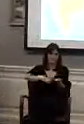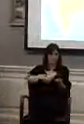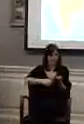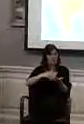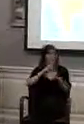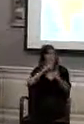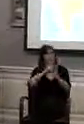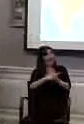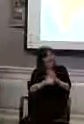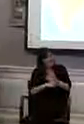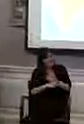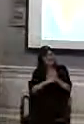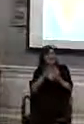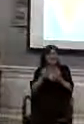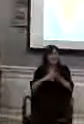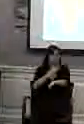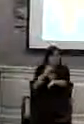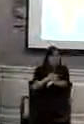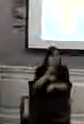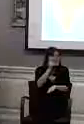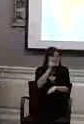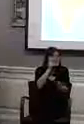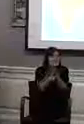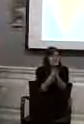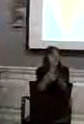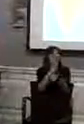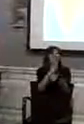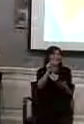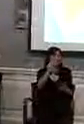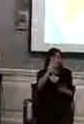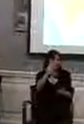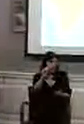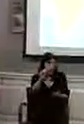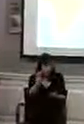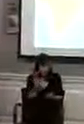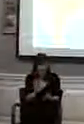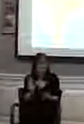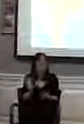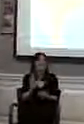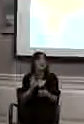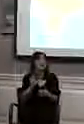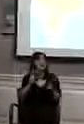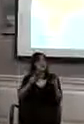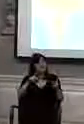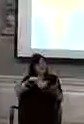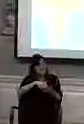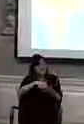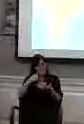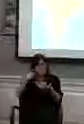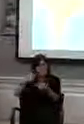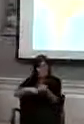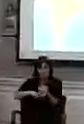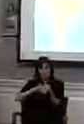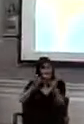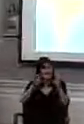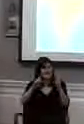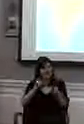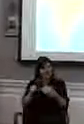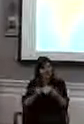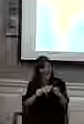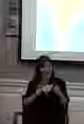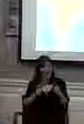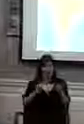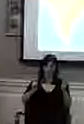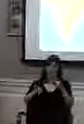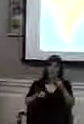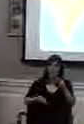national textbook reform, and the work of non-governmental organizations. While scholars and practitioners have noted the rise in educational strategies as part